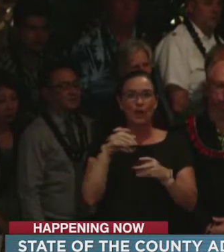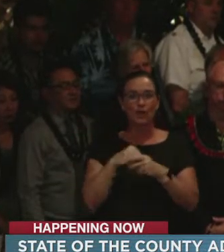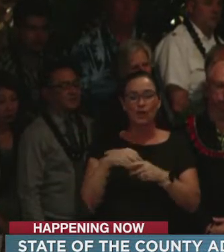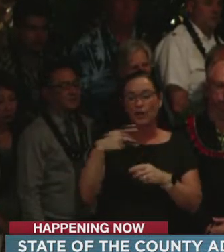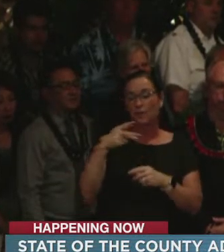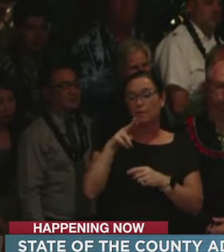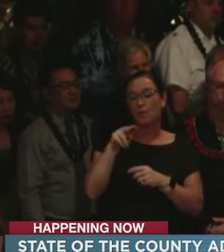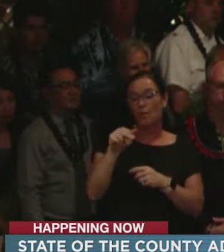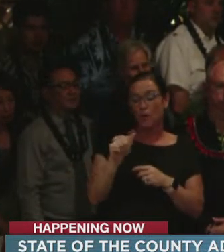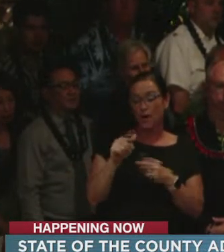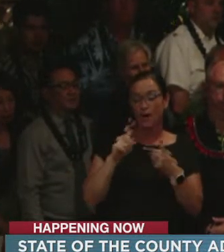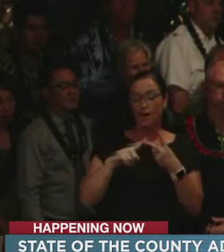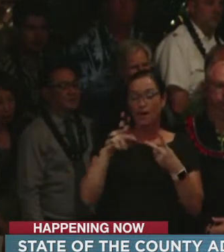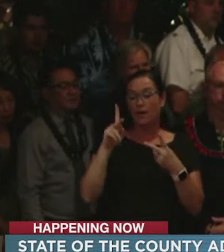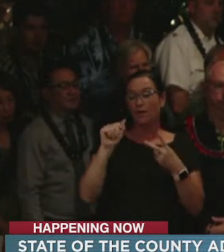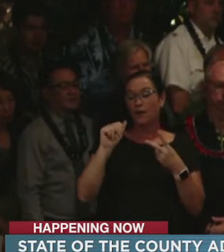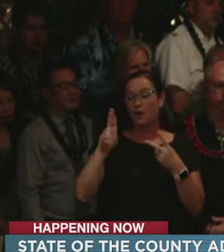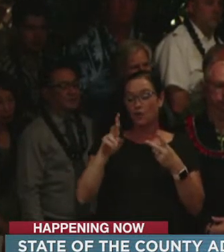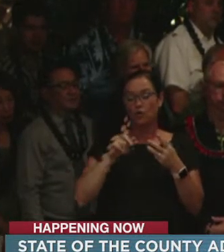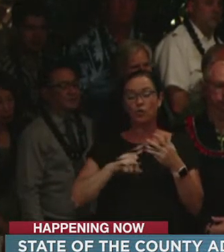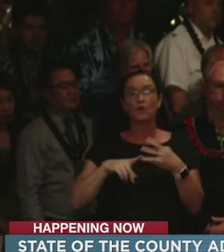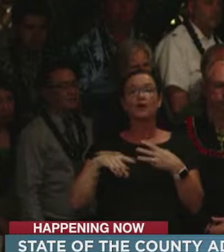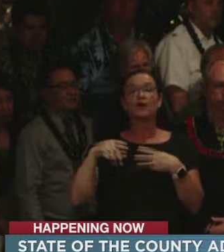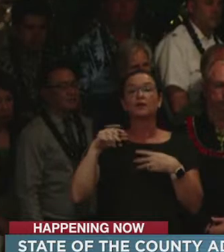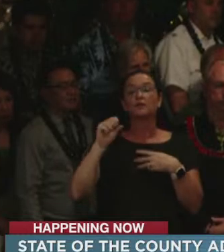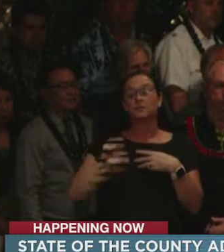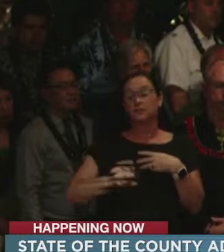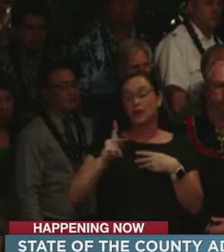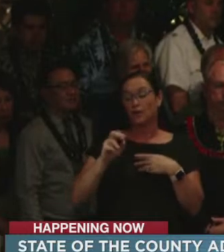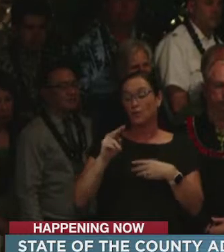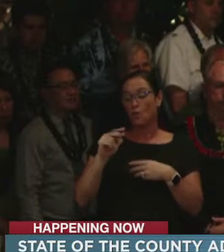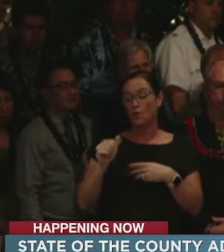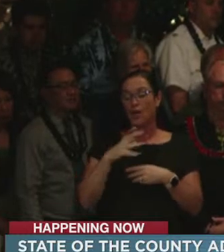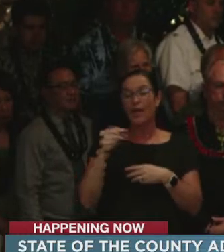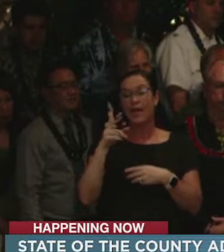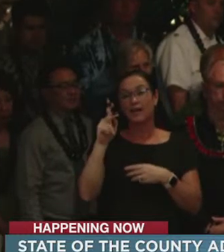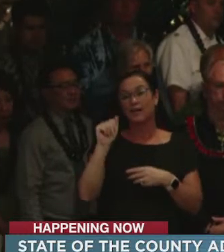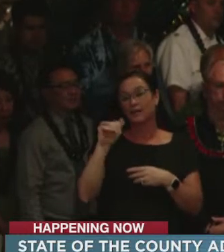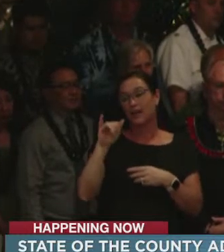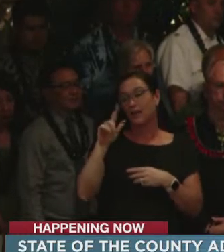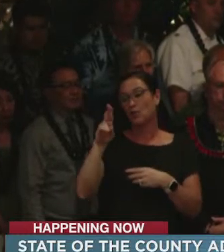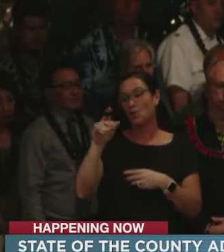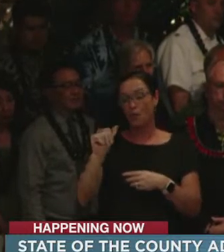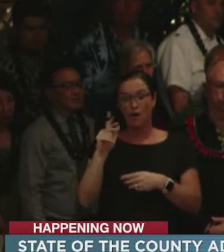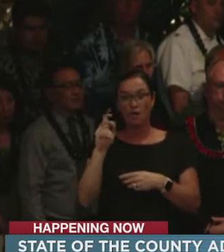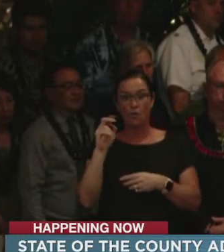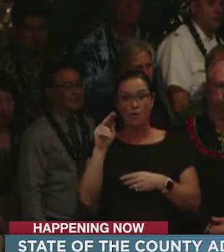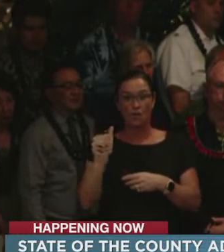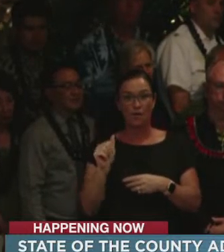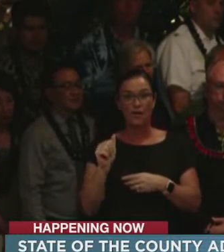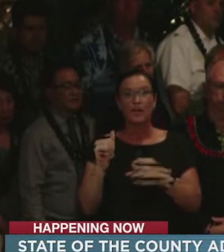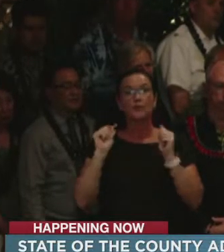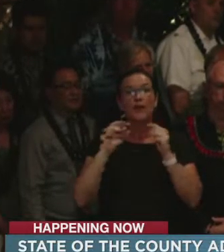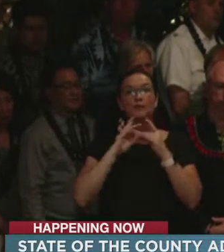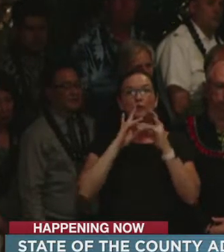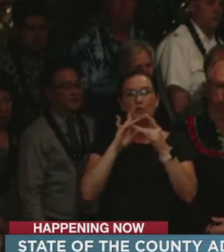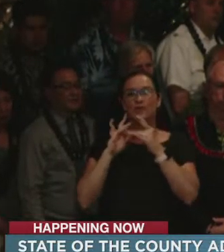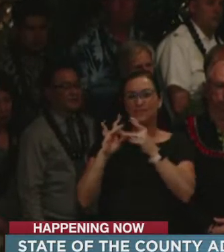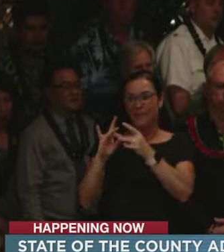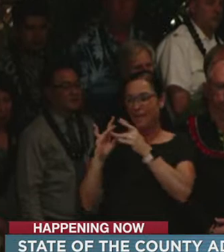Puna, Ka'u, South Kona, and Kailua Kona. Connecting our island today, tomorrow, and into the future